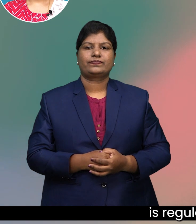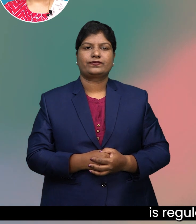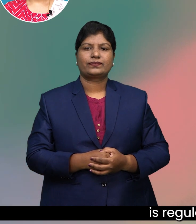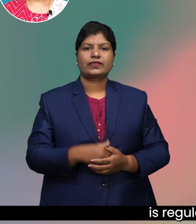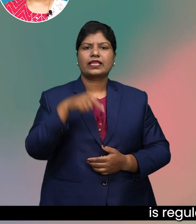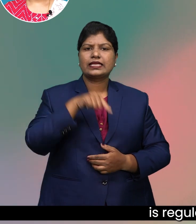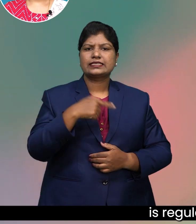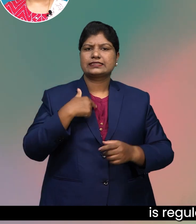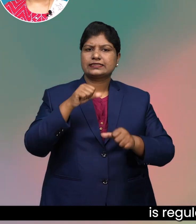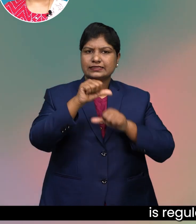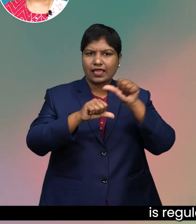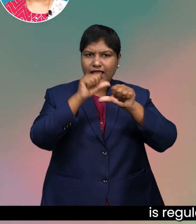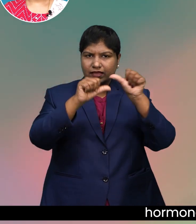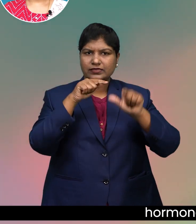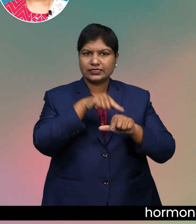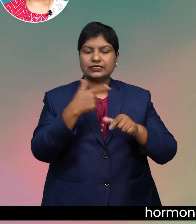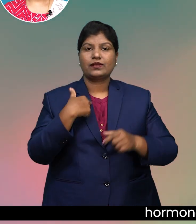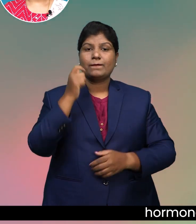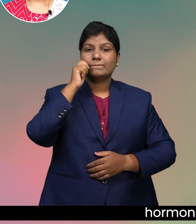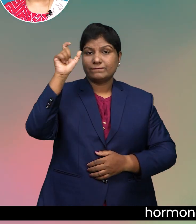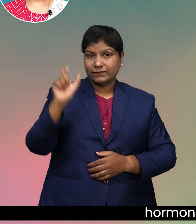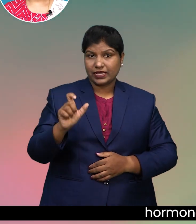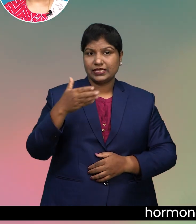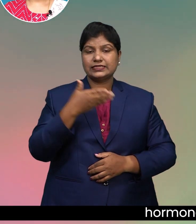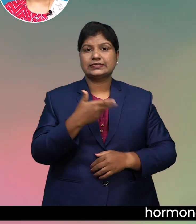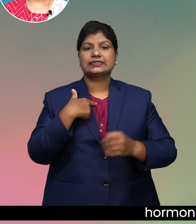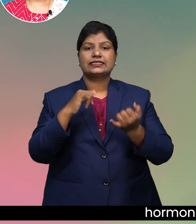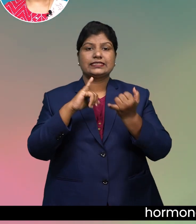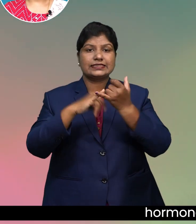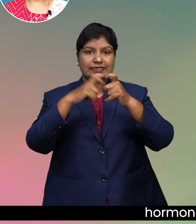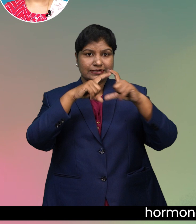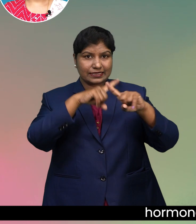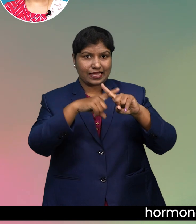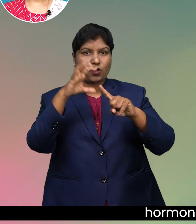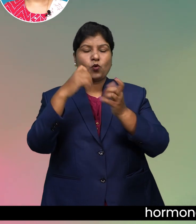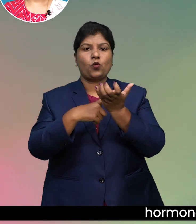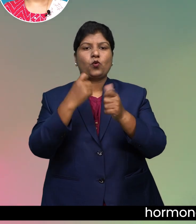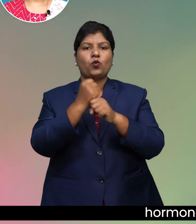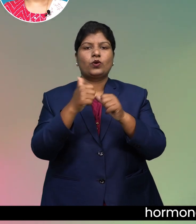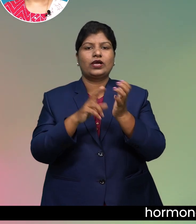is regulated by male sex hormone called testosterone.